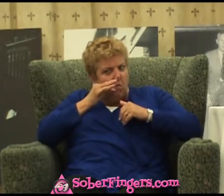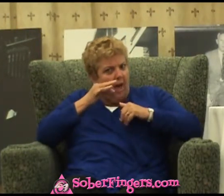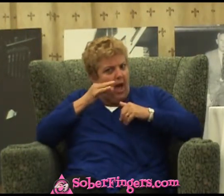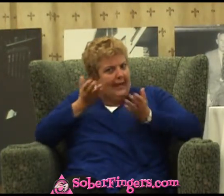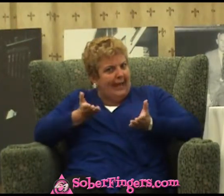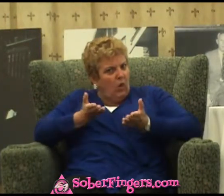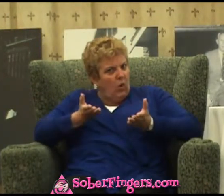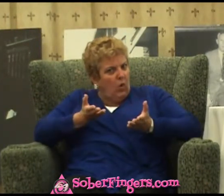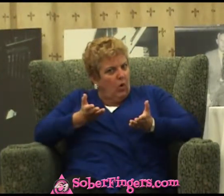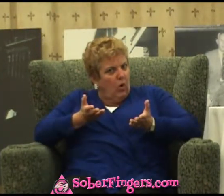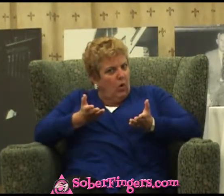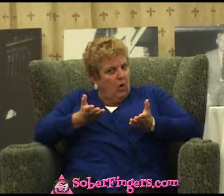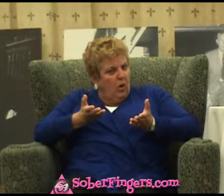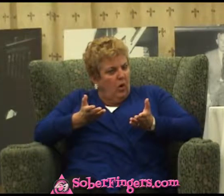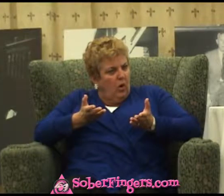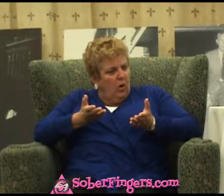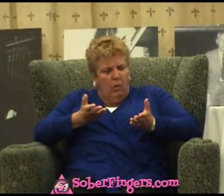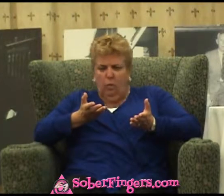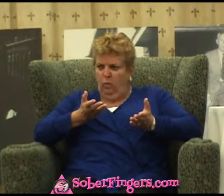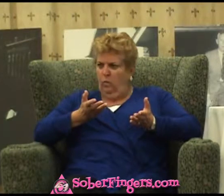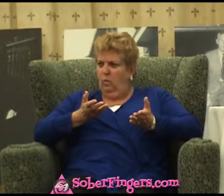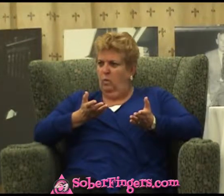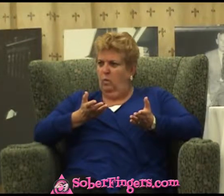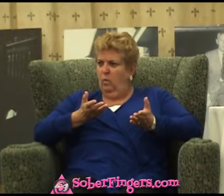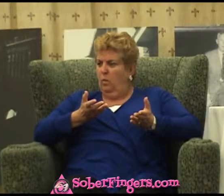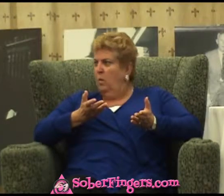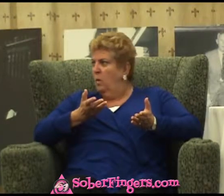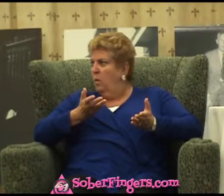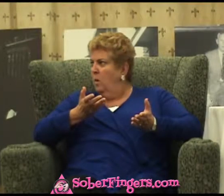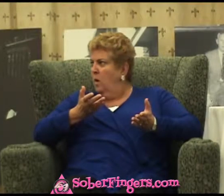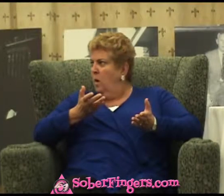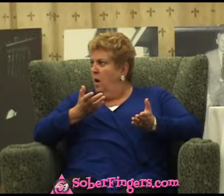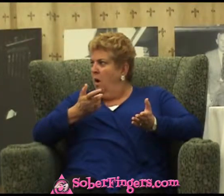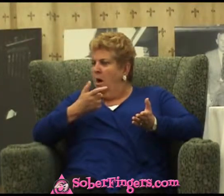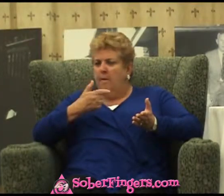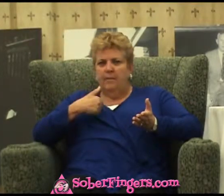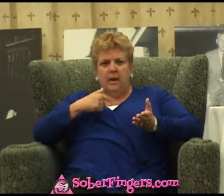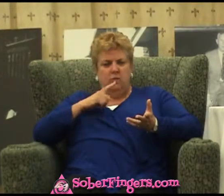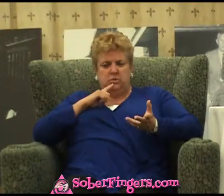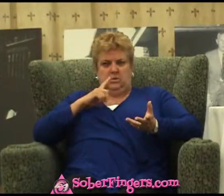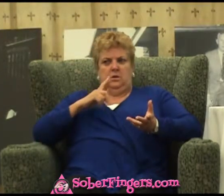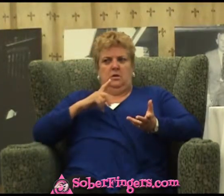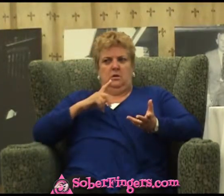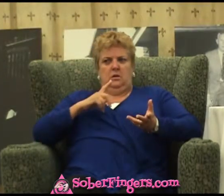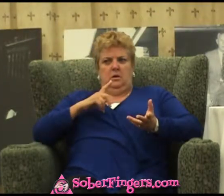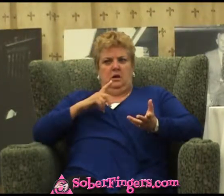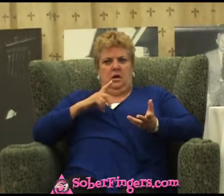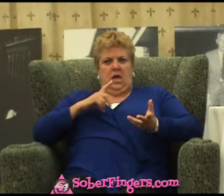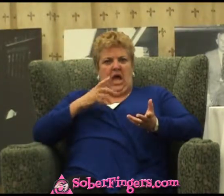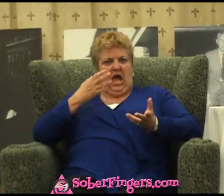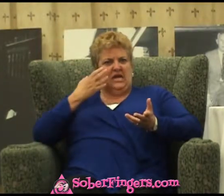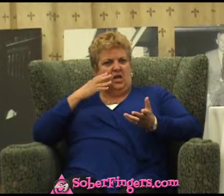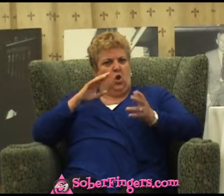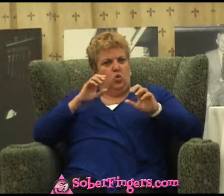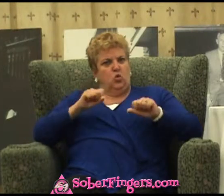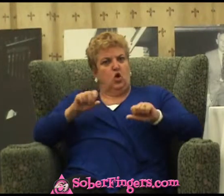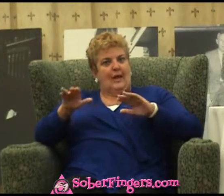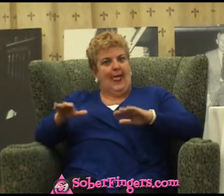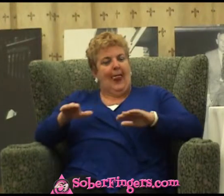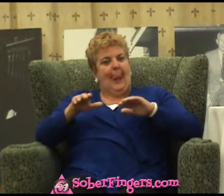ready. And I was so dumb. I mean, I didn't know you could leave AA if you didn't like it.